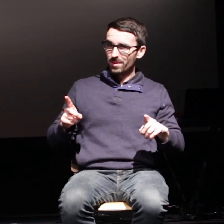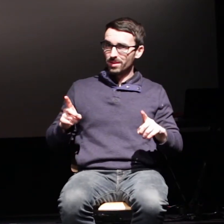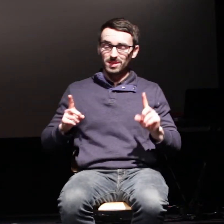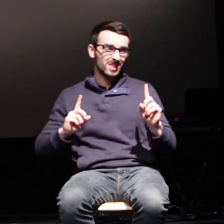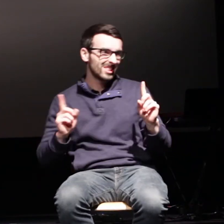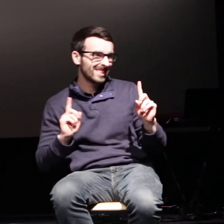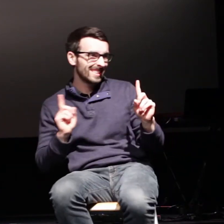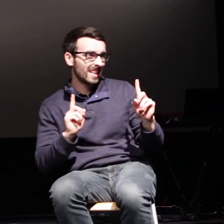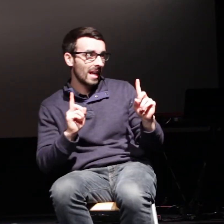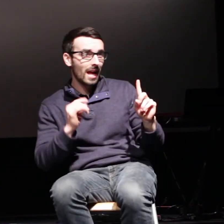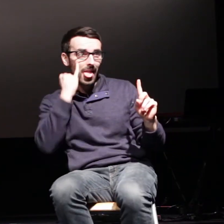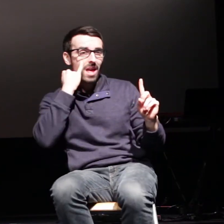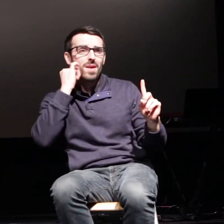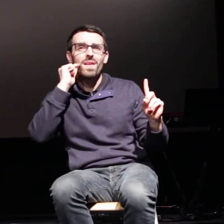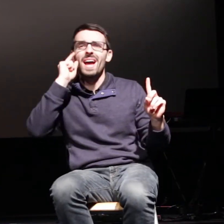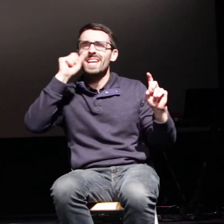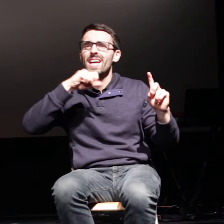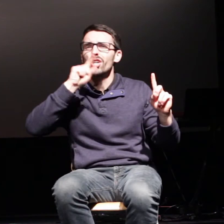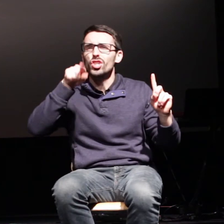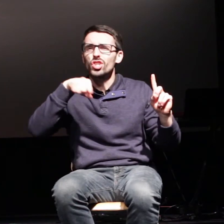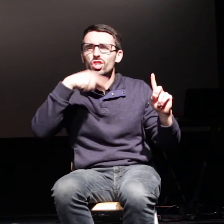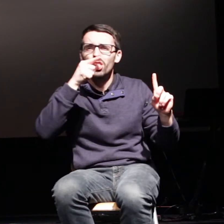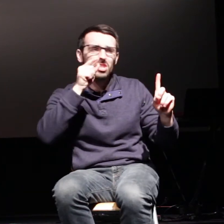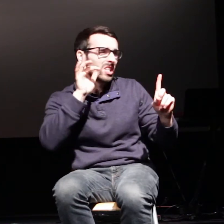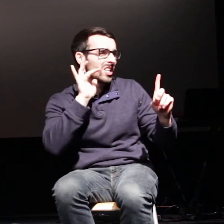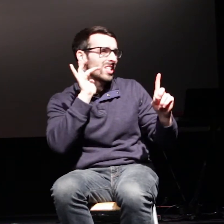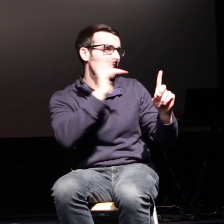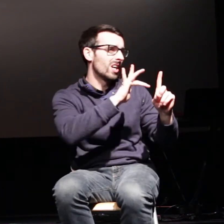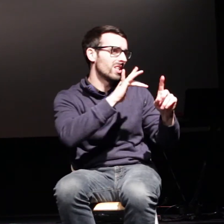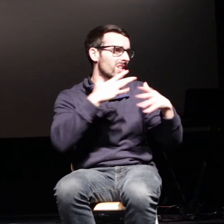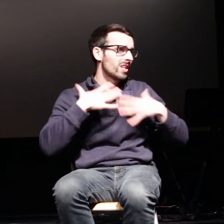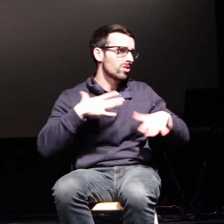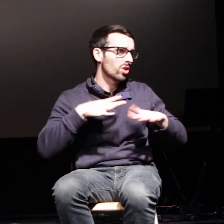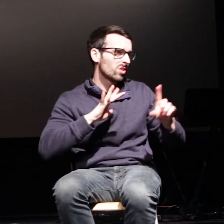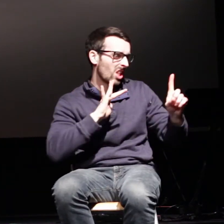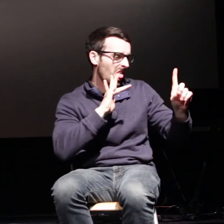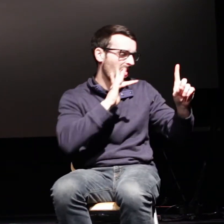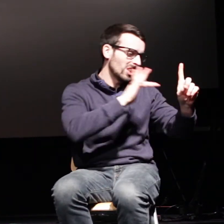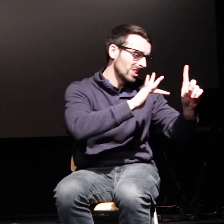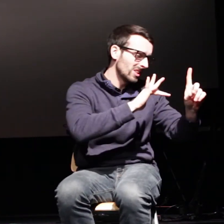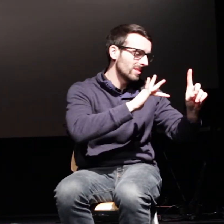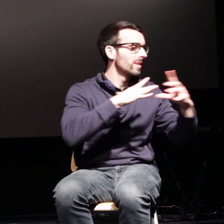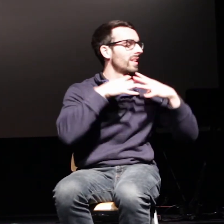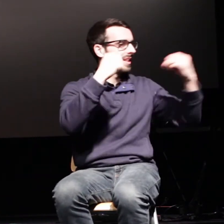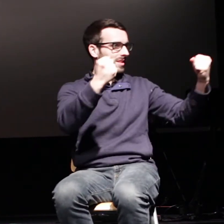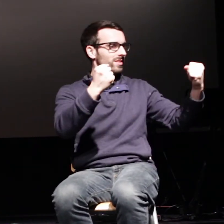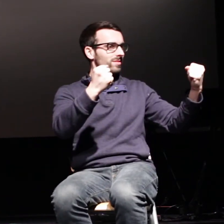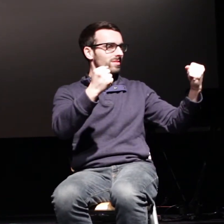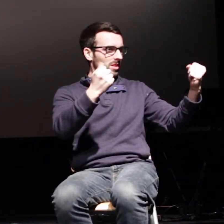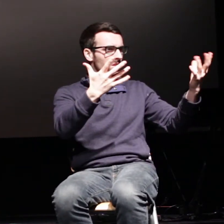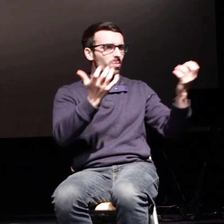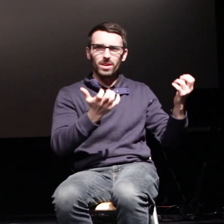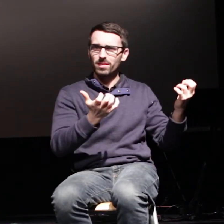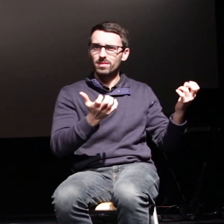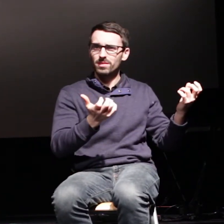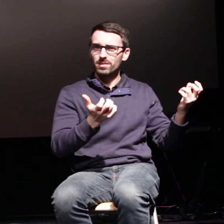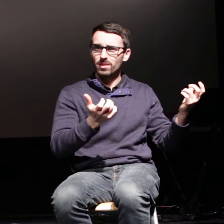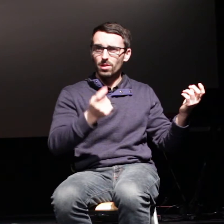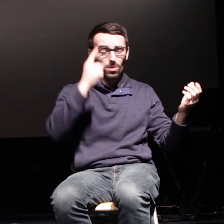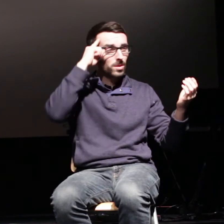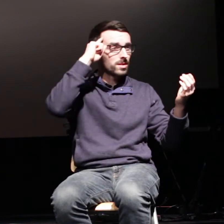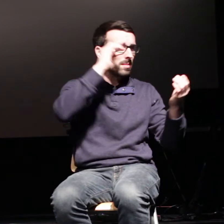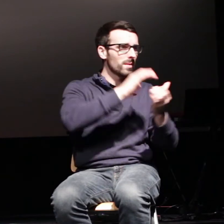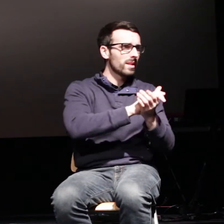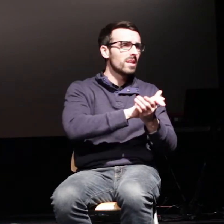was? It's, if I can just touch the edge of his robe, then I'll be healed. What she believes is almost like